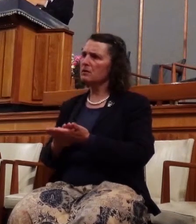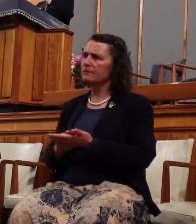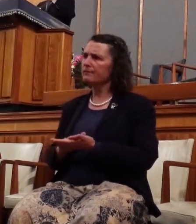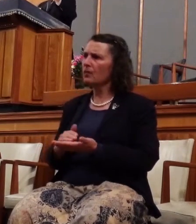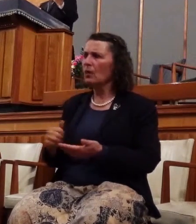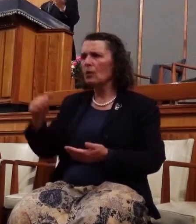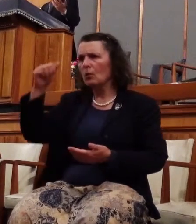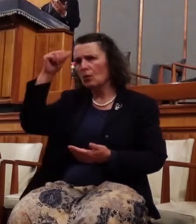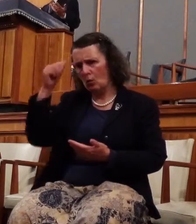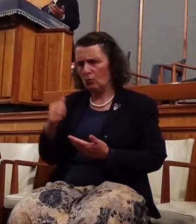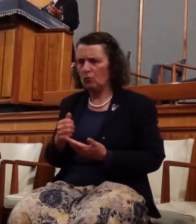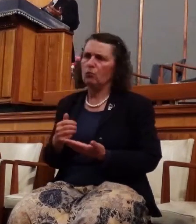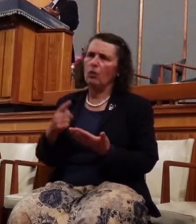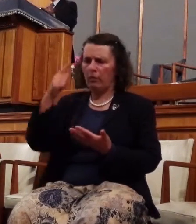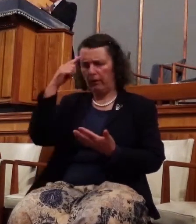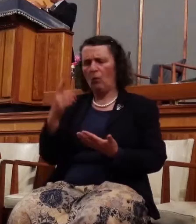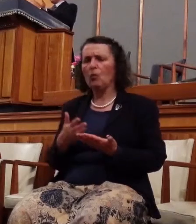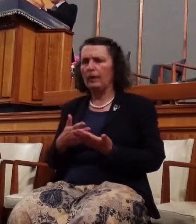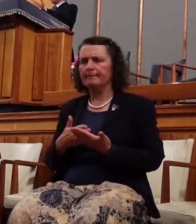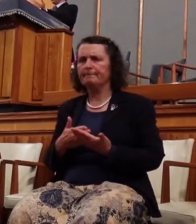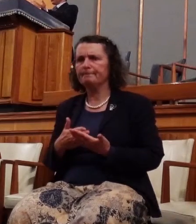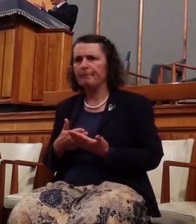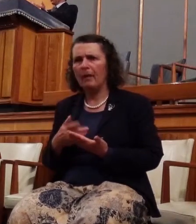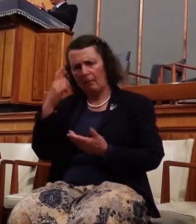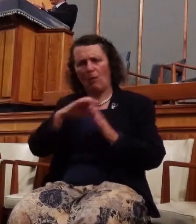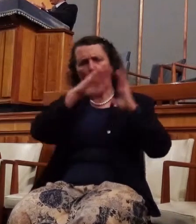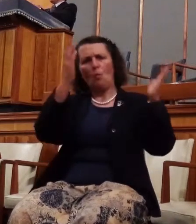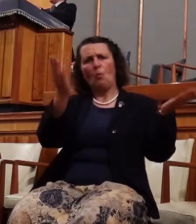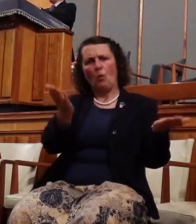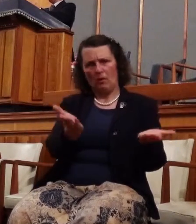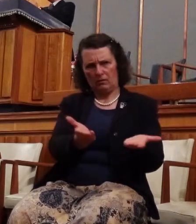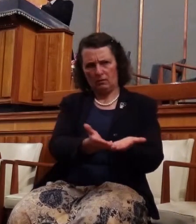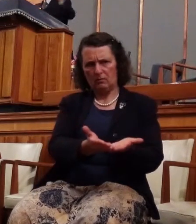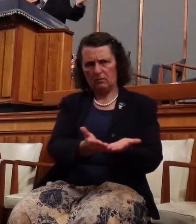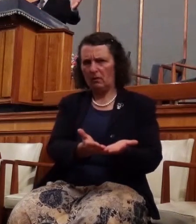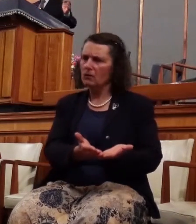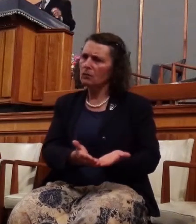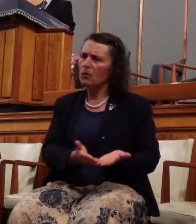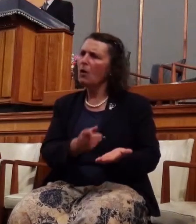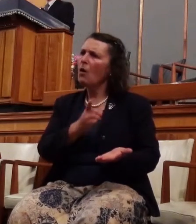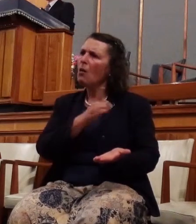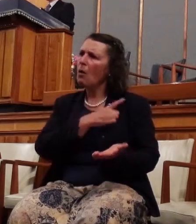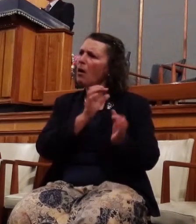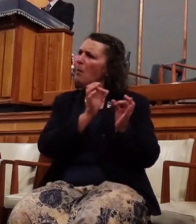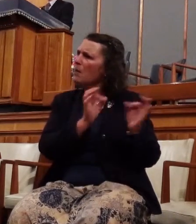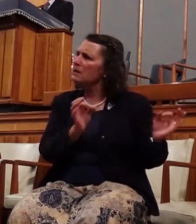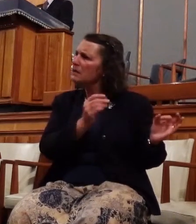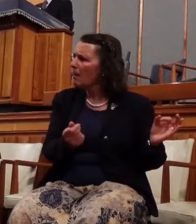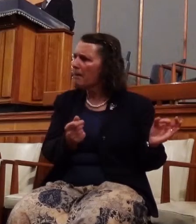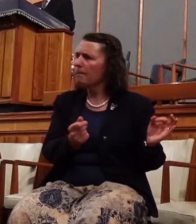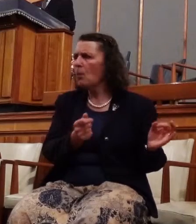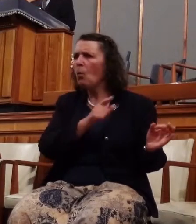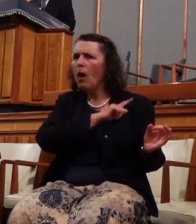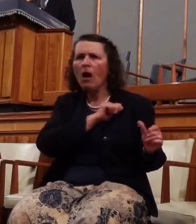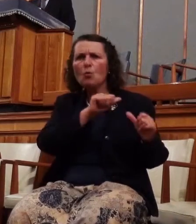Why there is harmony in this world? You know, if there was no God, there would be chaos. Everyone will be